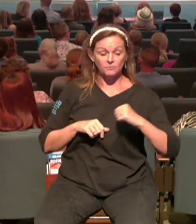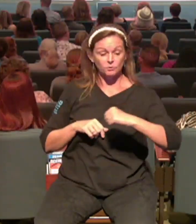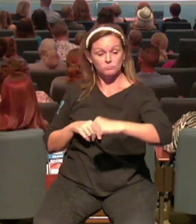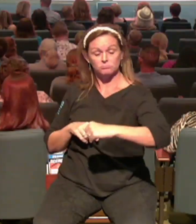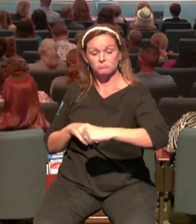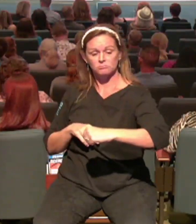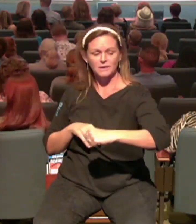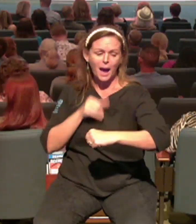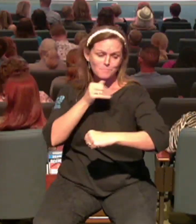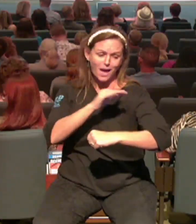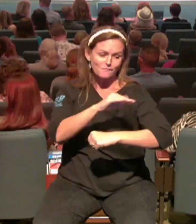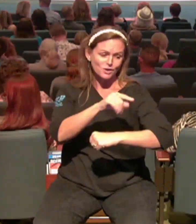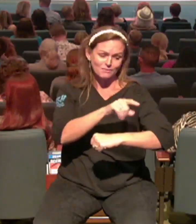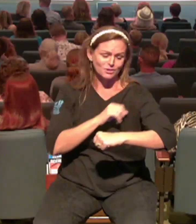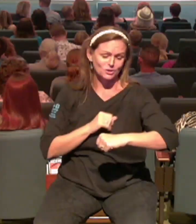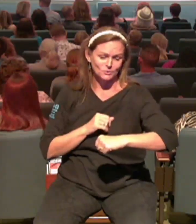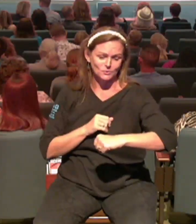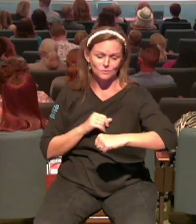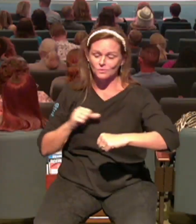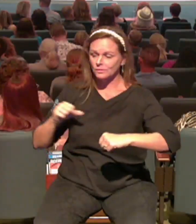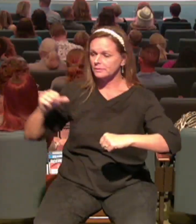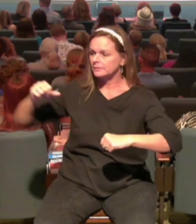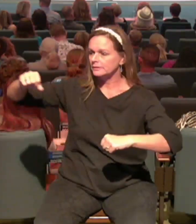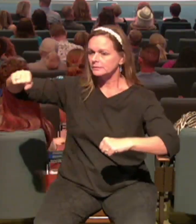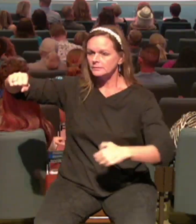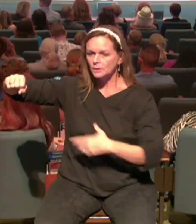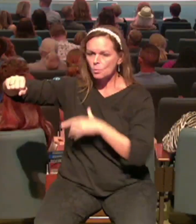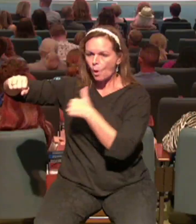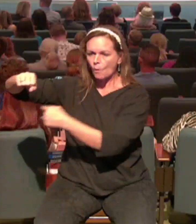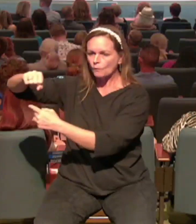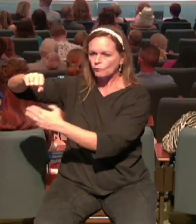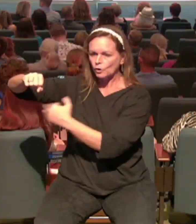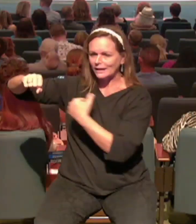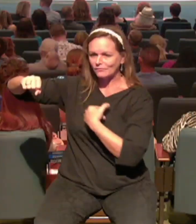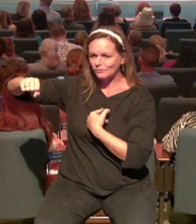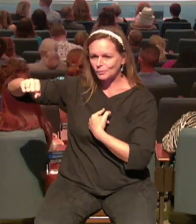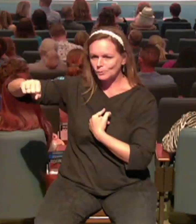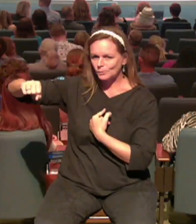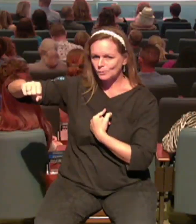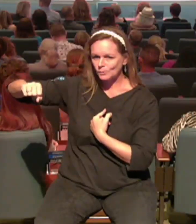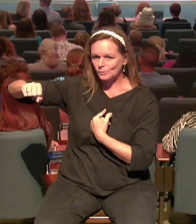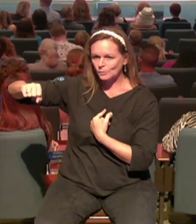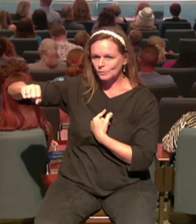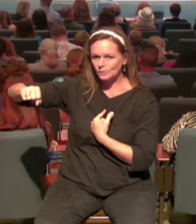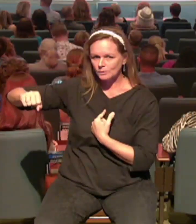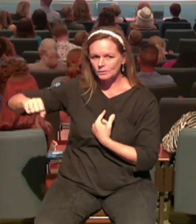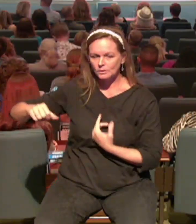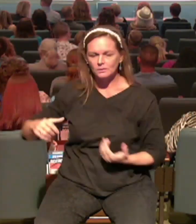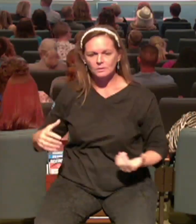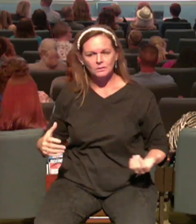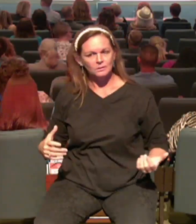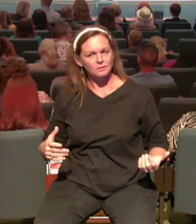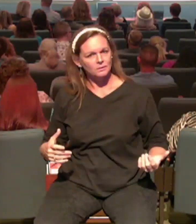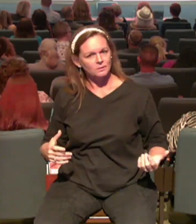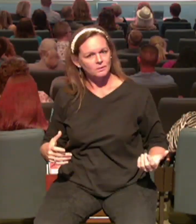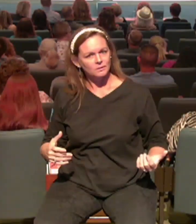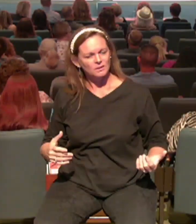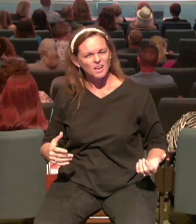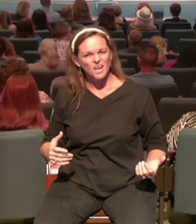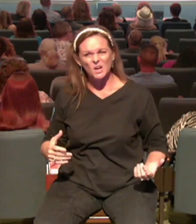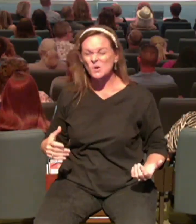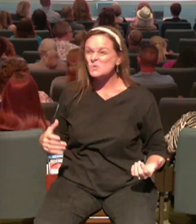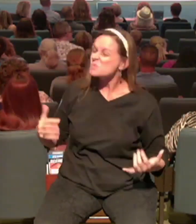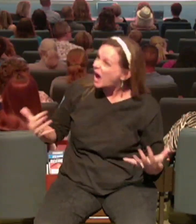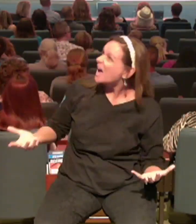refuse to forgive others, your heavenly Father will not forgive your sins." That's